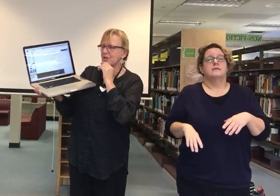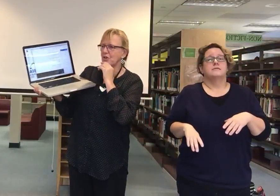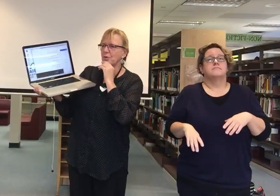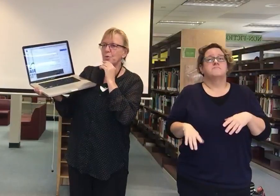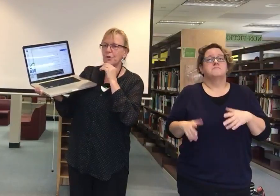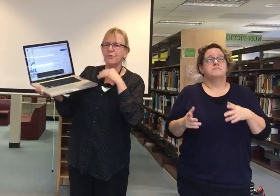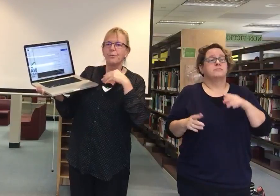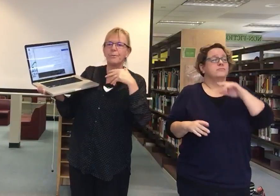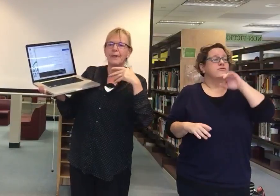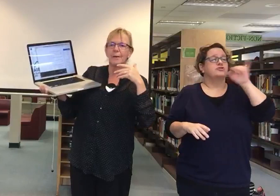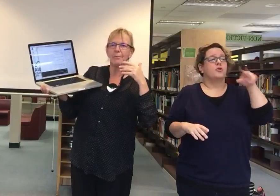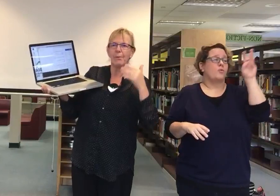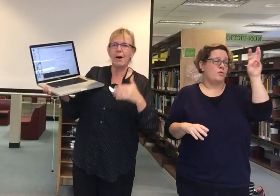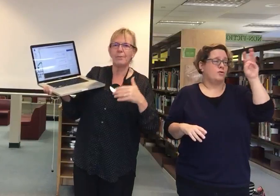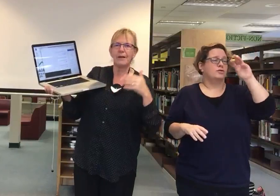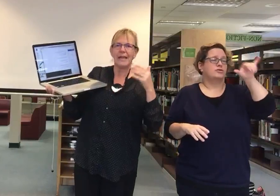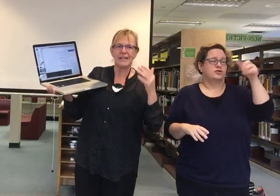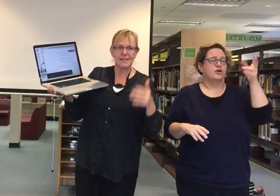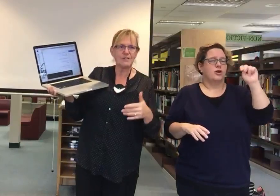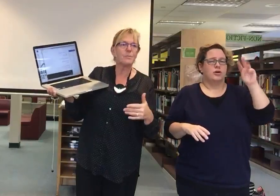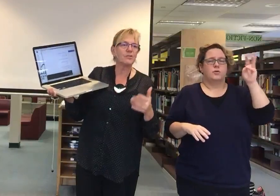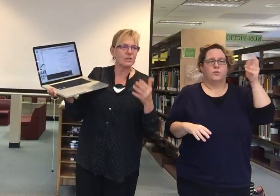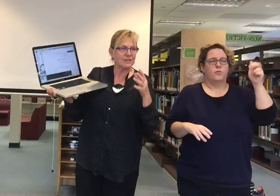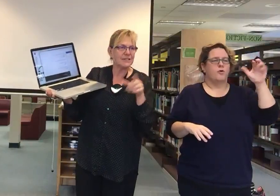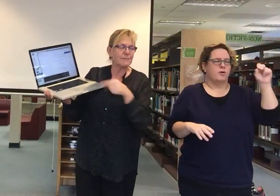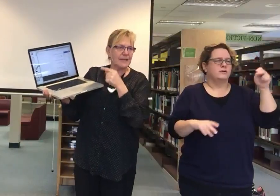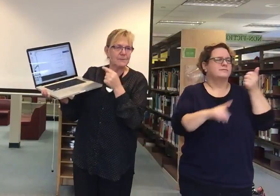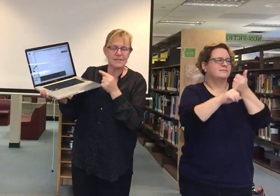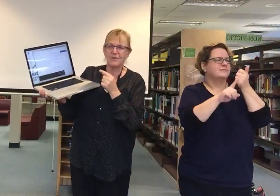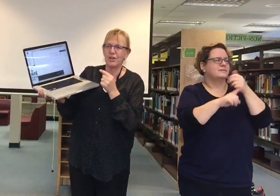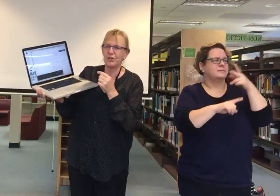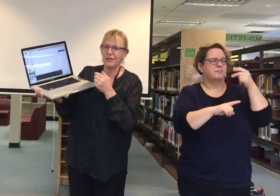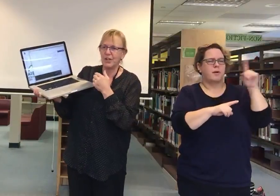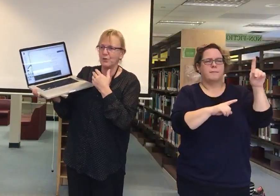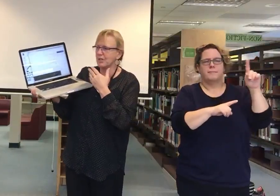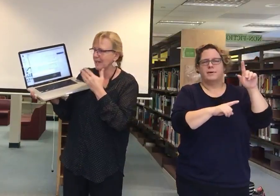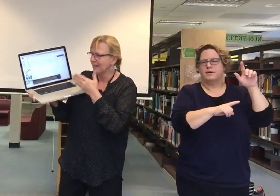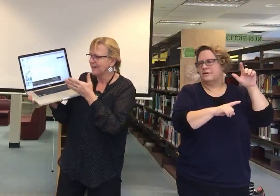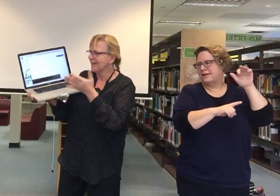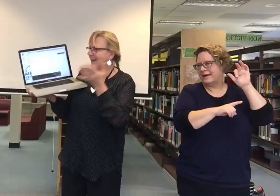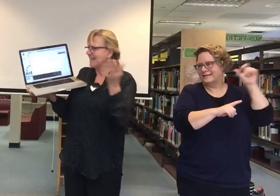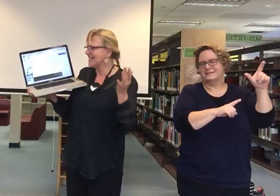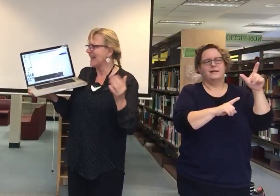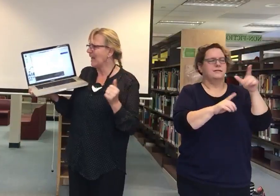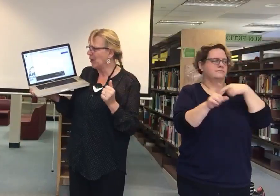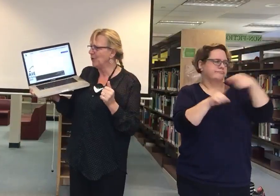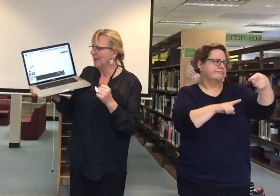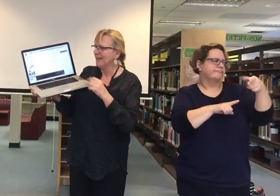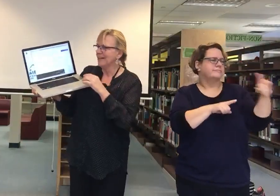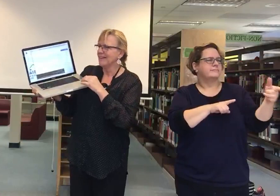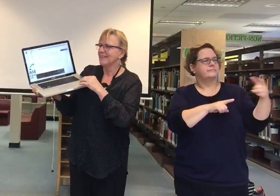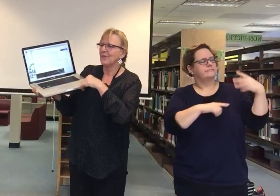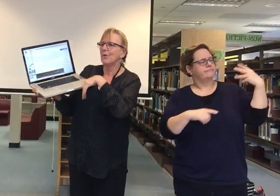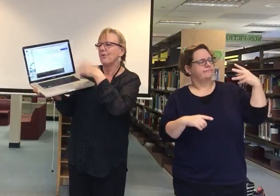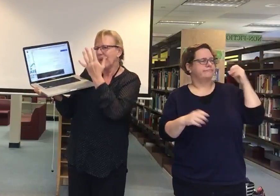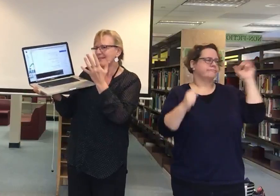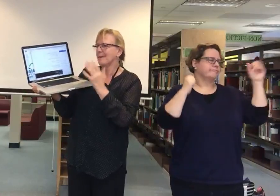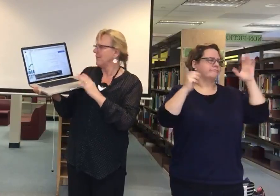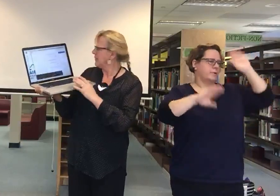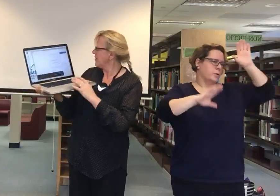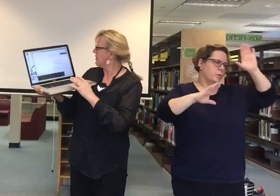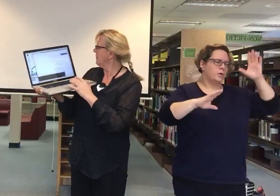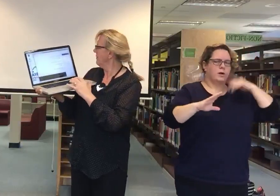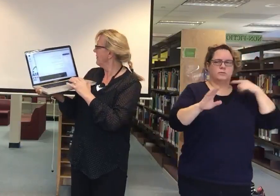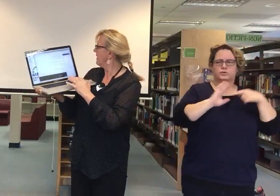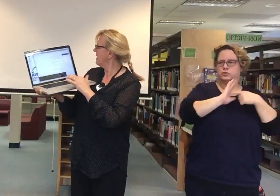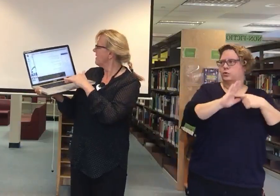it's John Warren from the top ASL specialist. He made himself a little video to kind of say hello. So that's